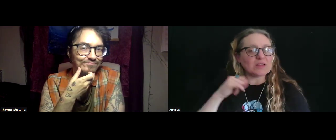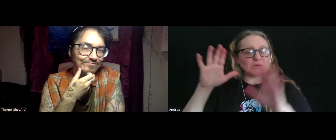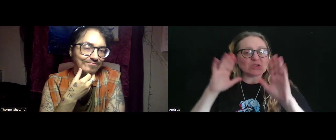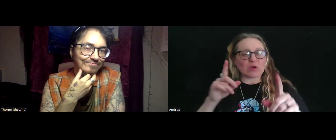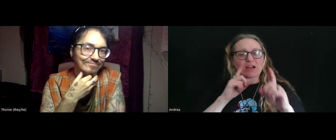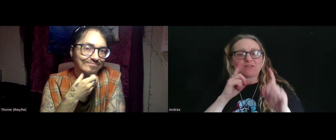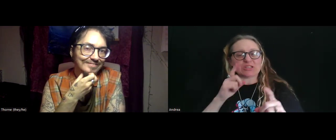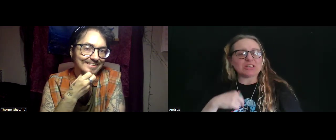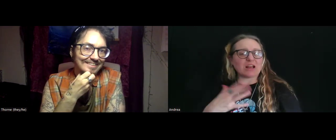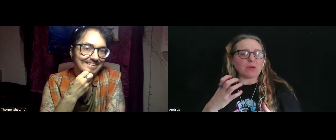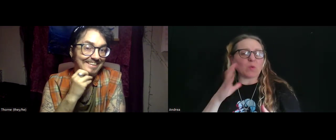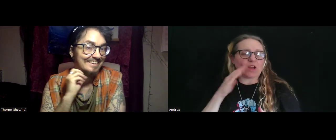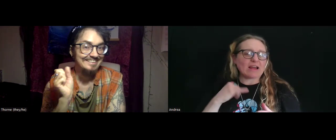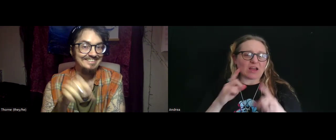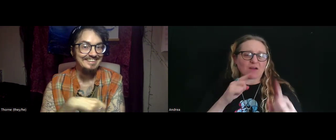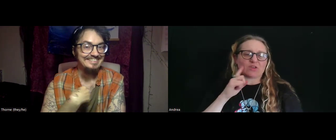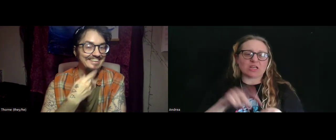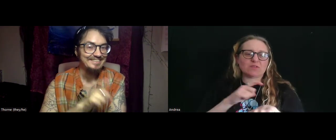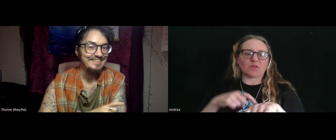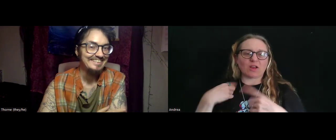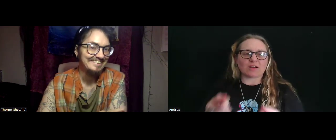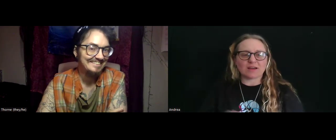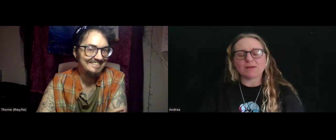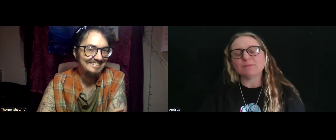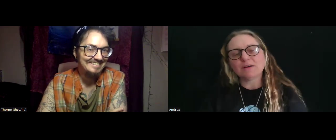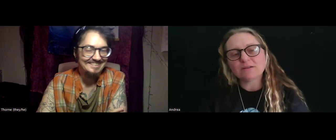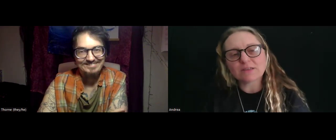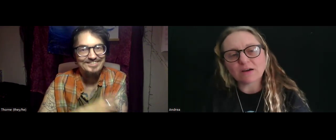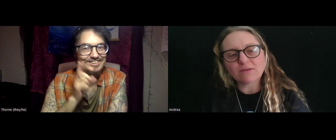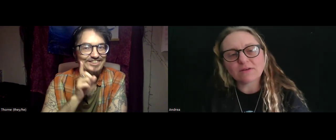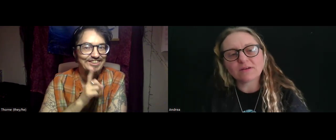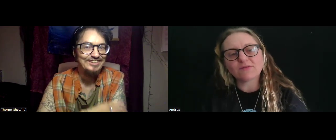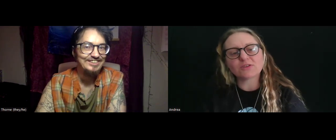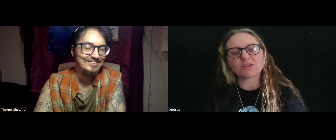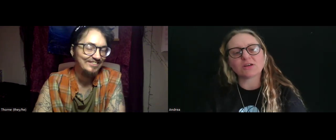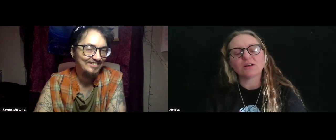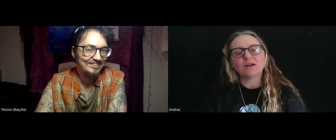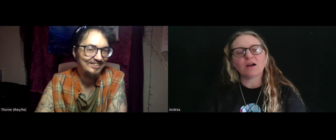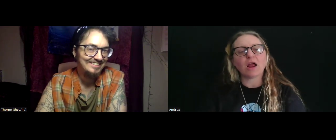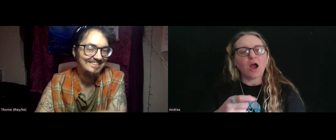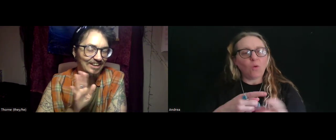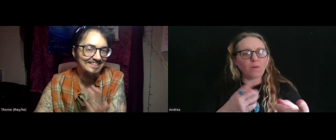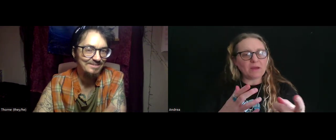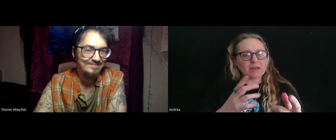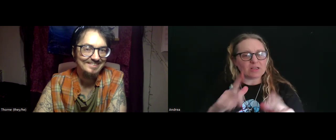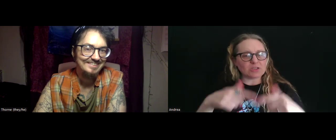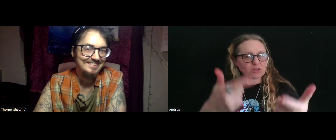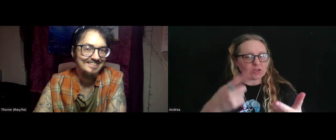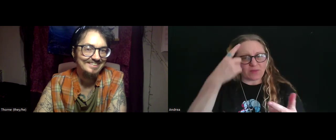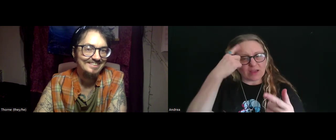this is a great conversation. I've been wanting to have that conversation for a long time. So, for sure. All right. Well, maybe it's your turn to think